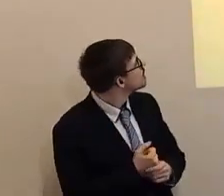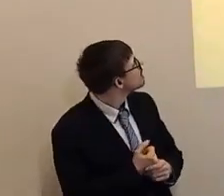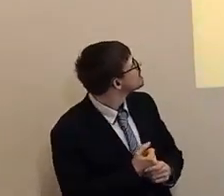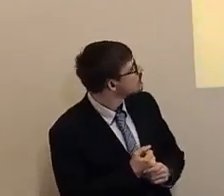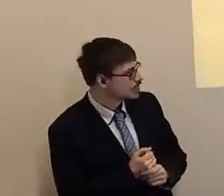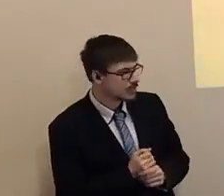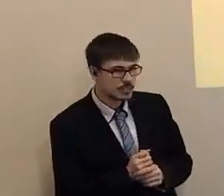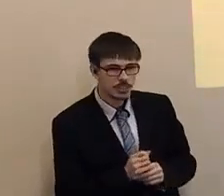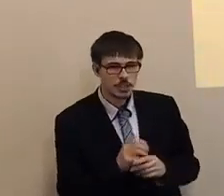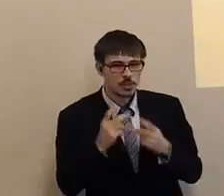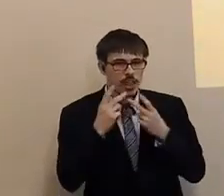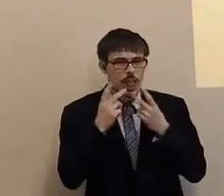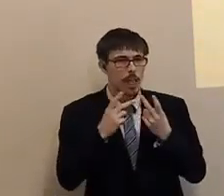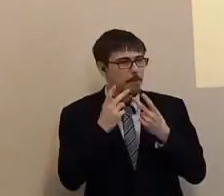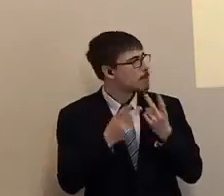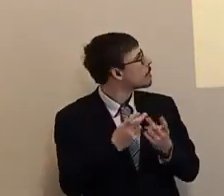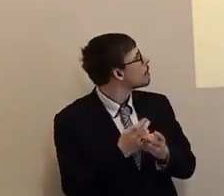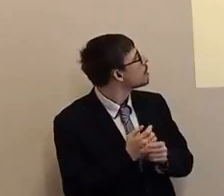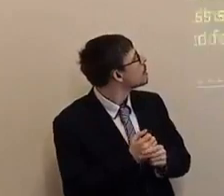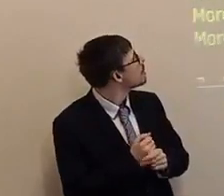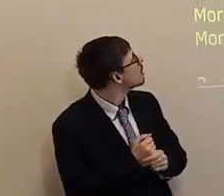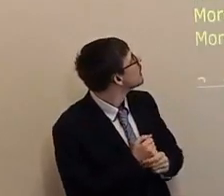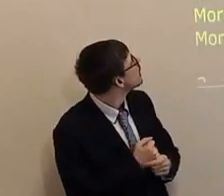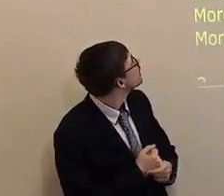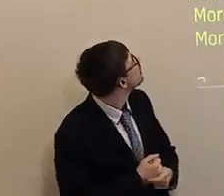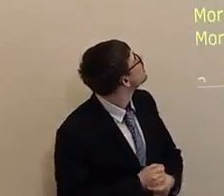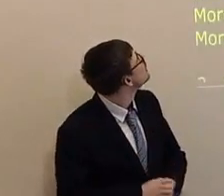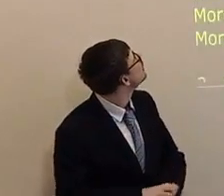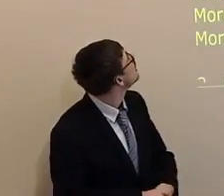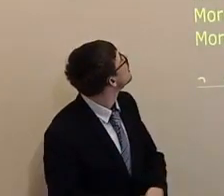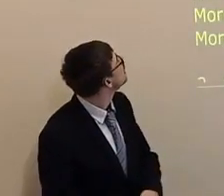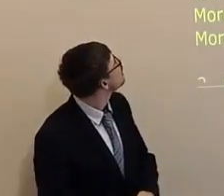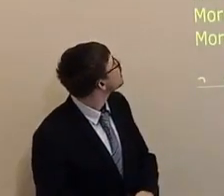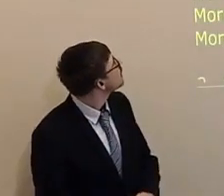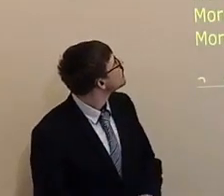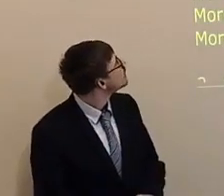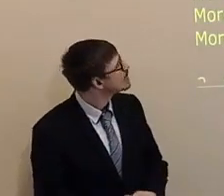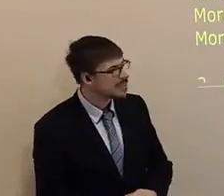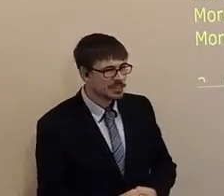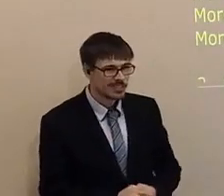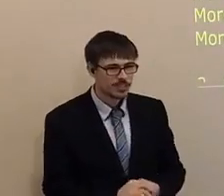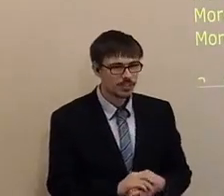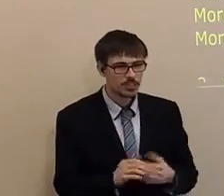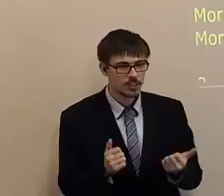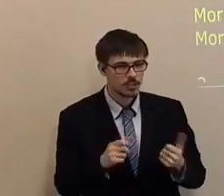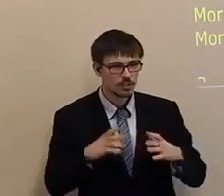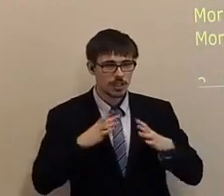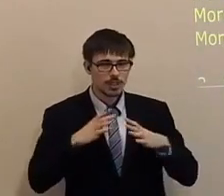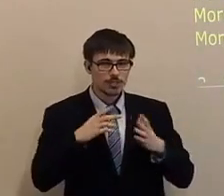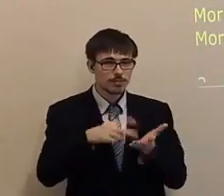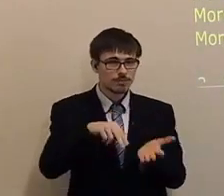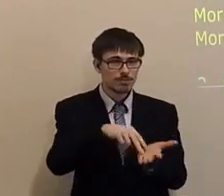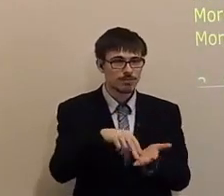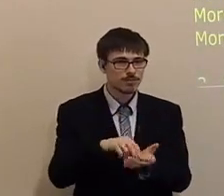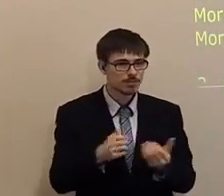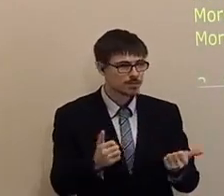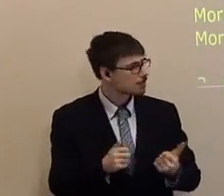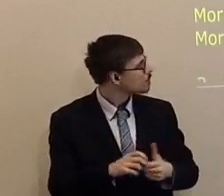So we are going to sing now. Sing number 1. More about you. Are you ready? Please